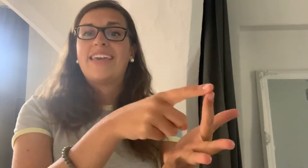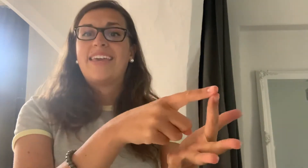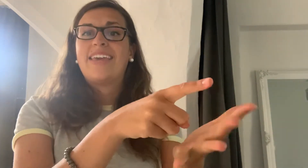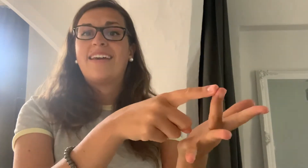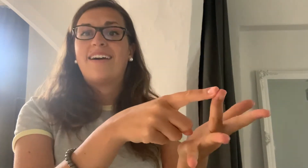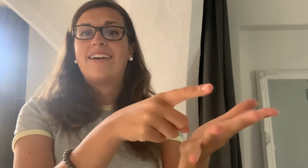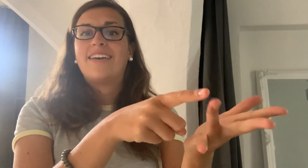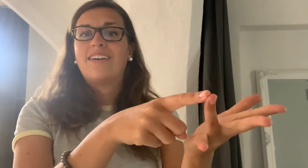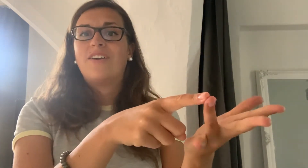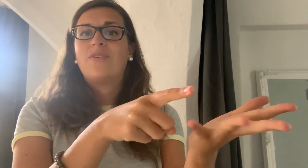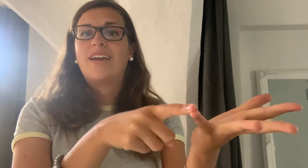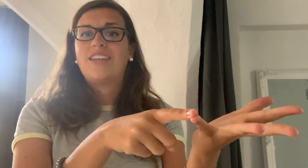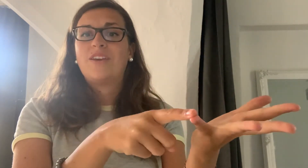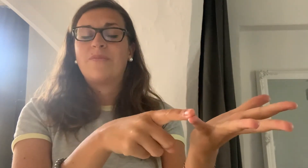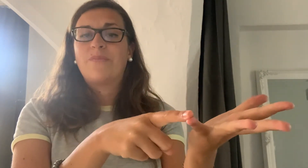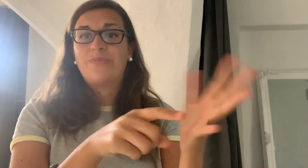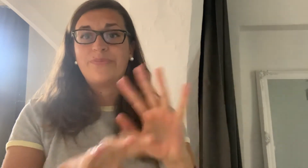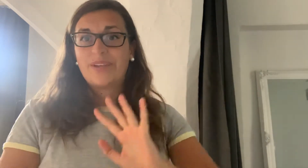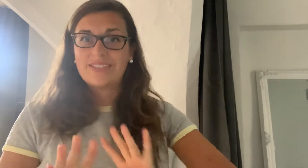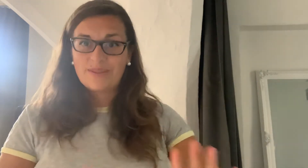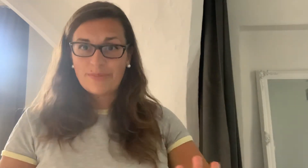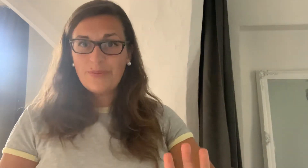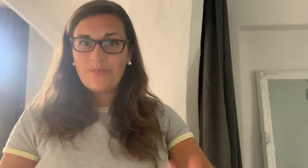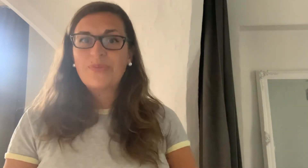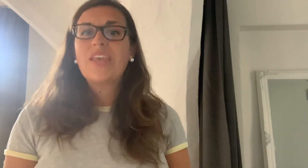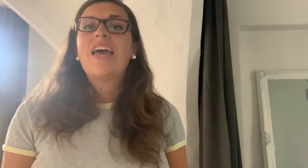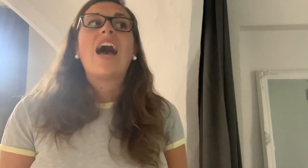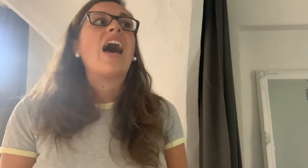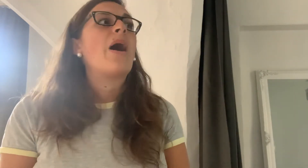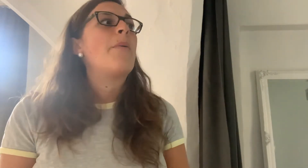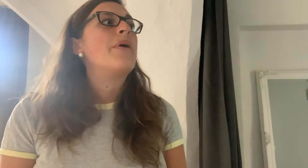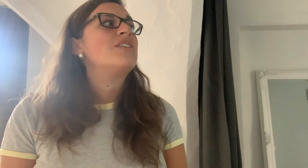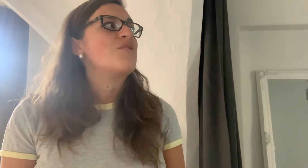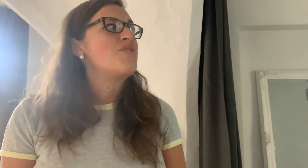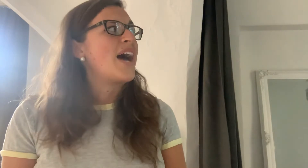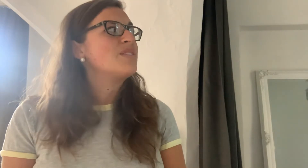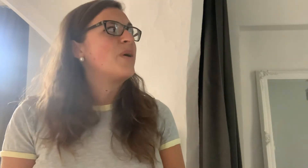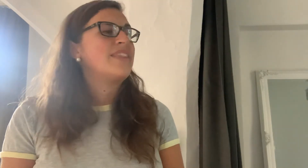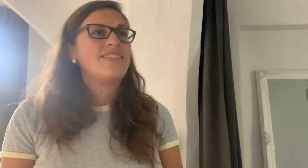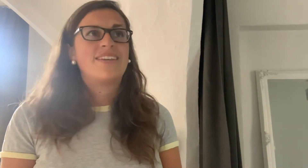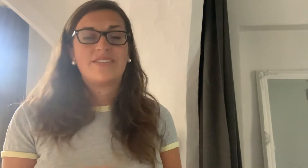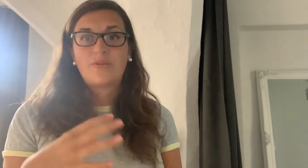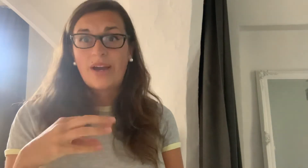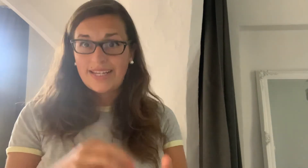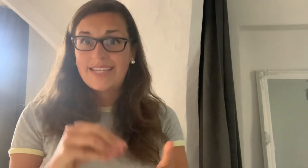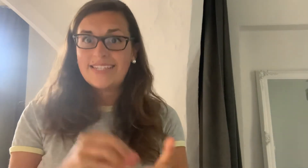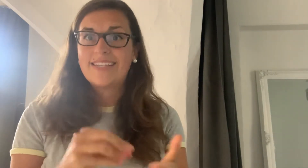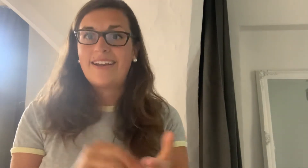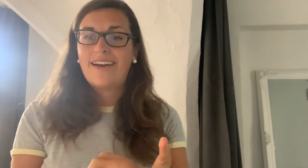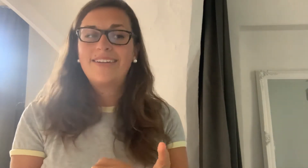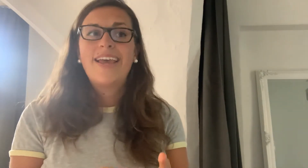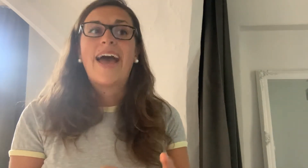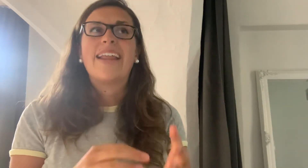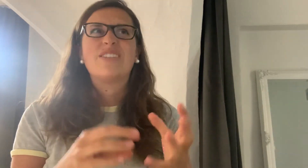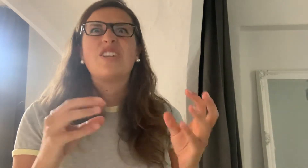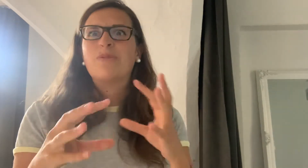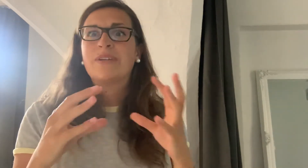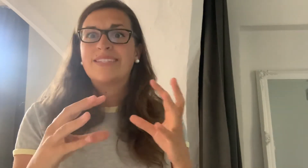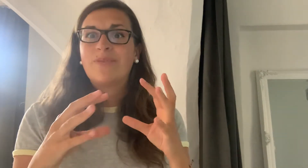E, I, O, and U. Nice and simple. So that's one that's quite easy to learn, and it's good because then when we're